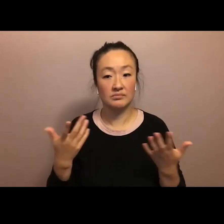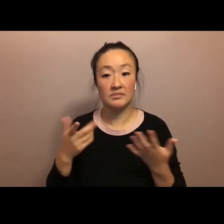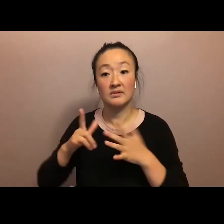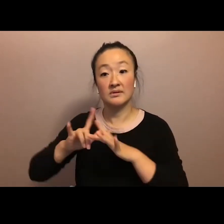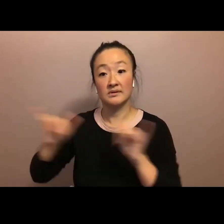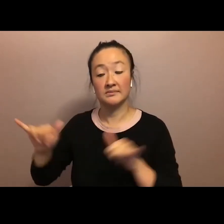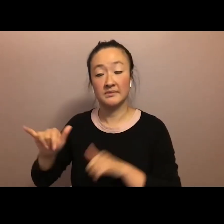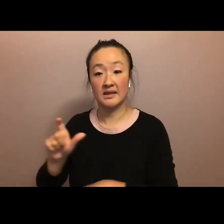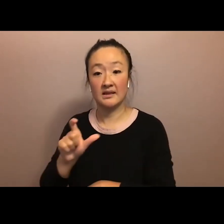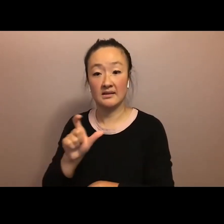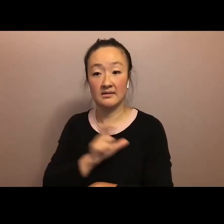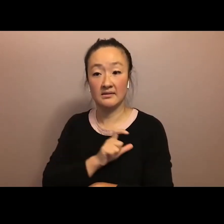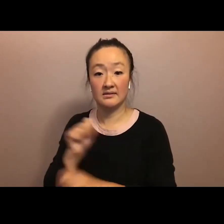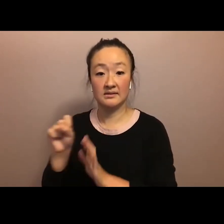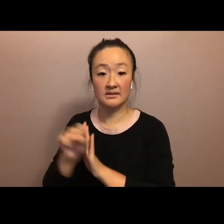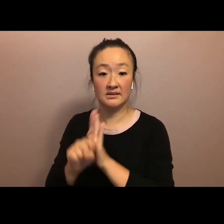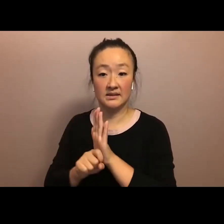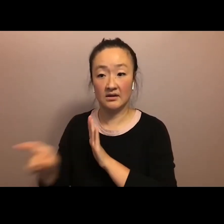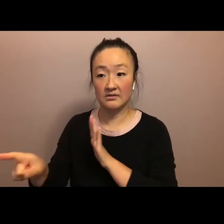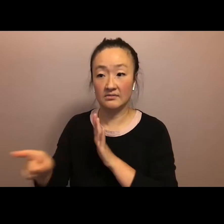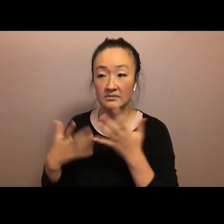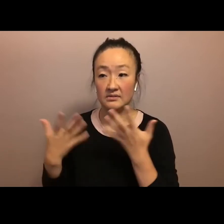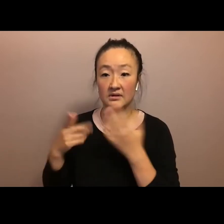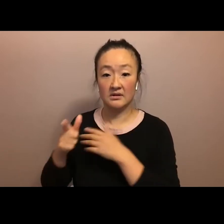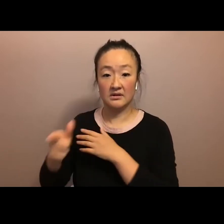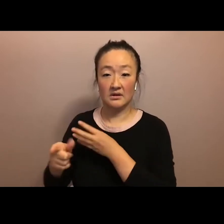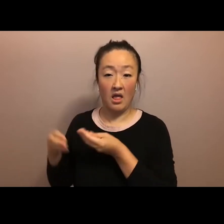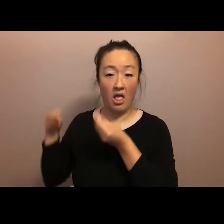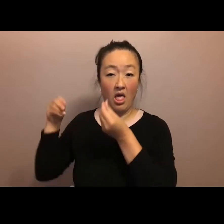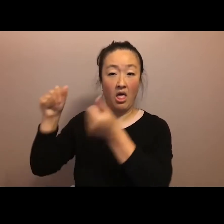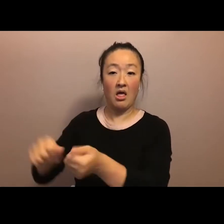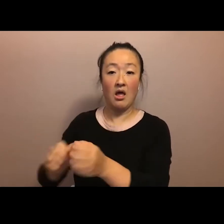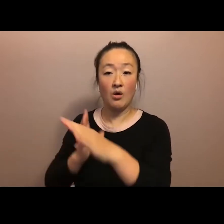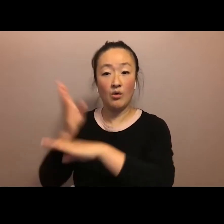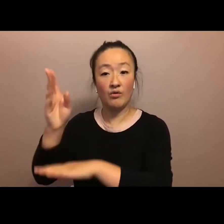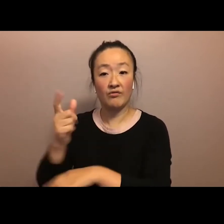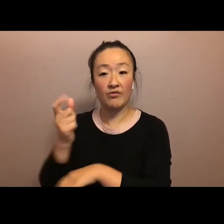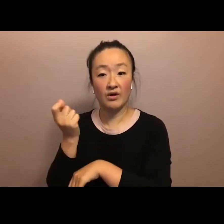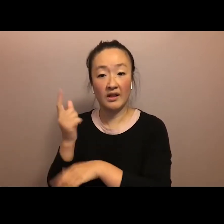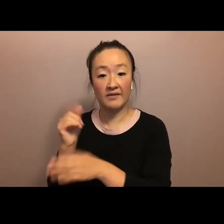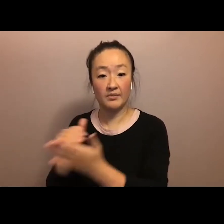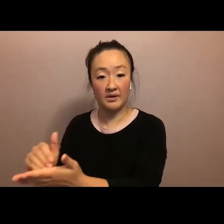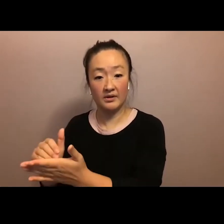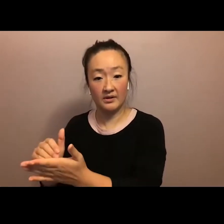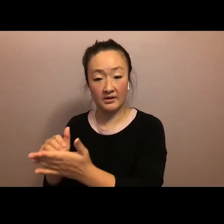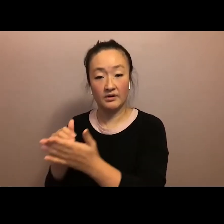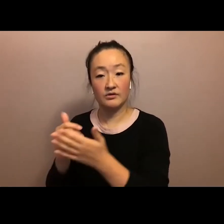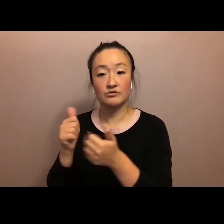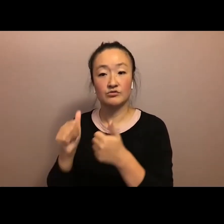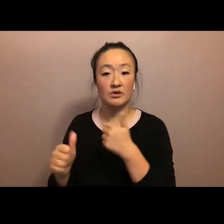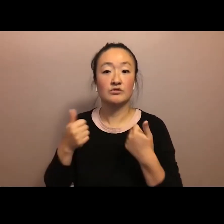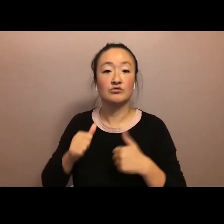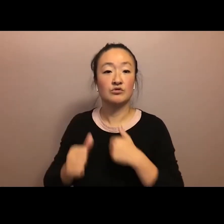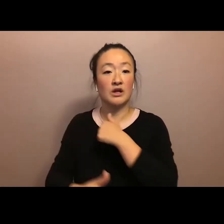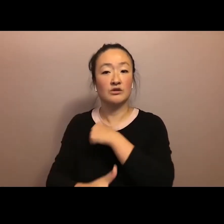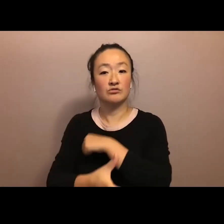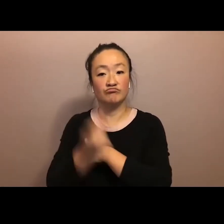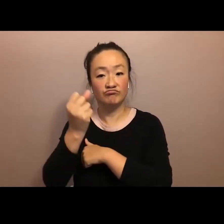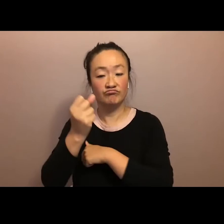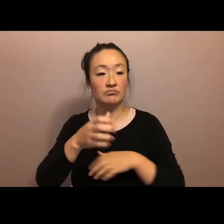state cowered in its incompetence, spending more than 11 million dollars in its threat to remove us from our ancestral lands.